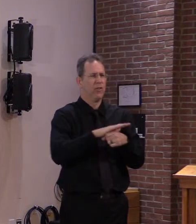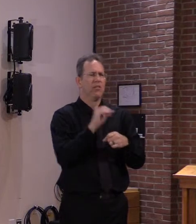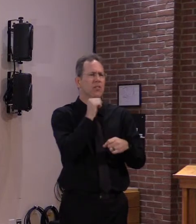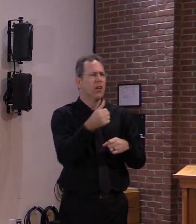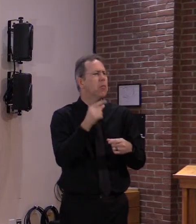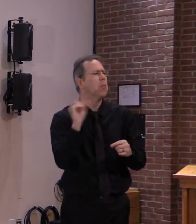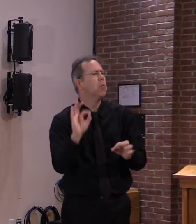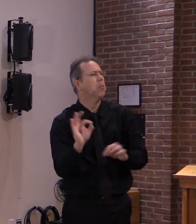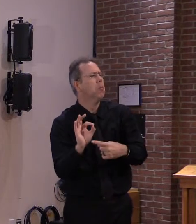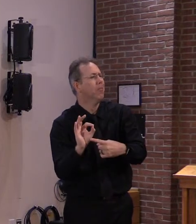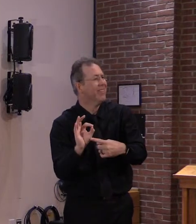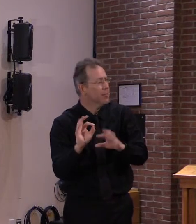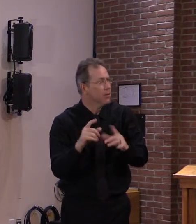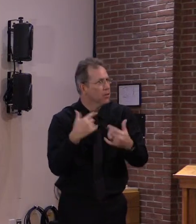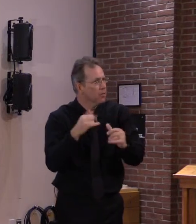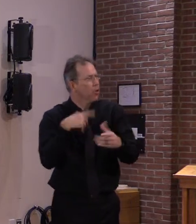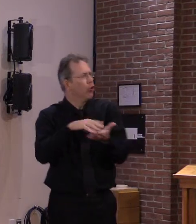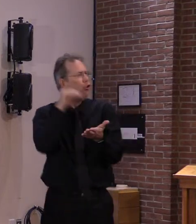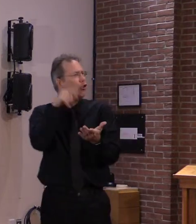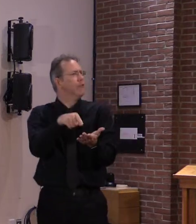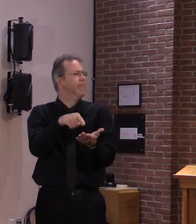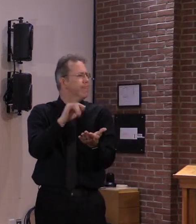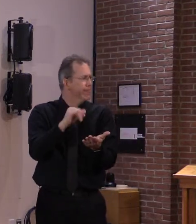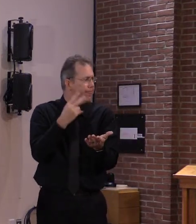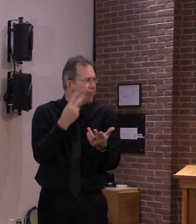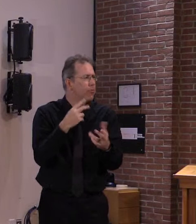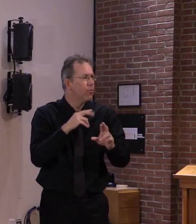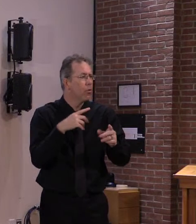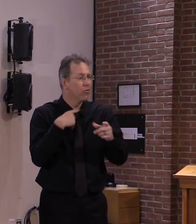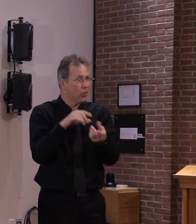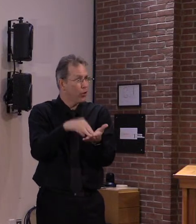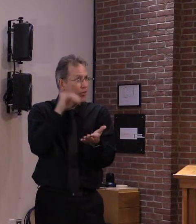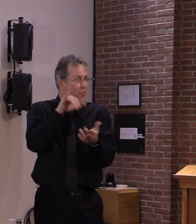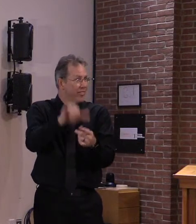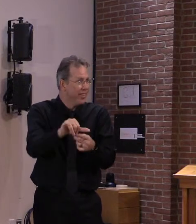creating large crowds. Yeah, thank you, Secretary Curley.